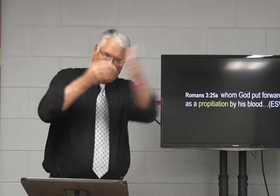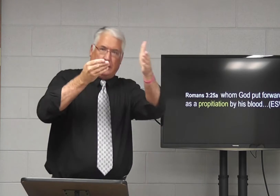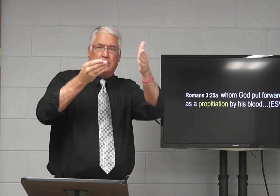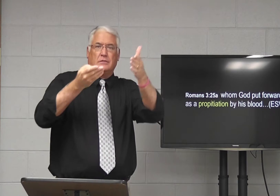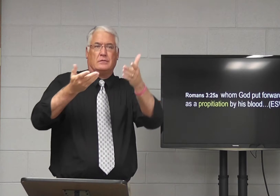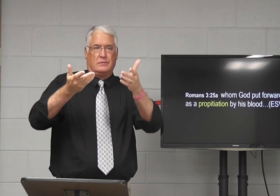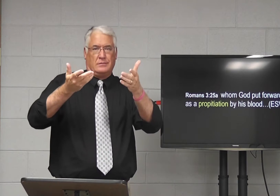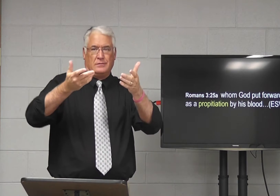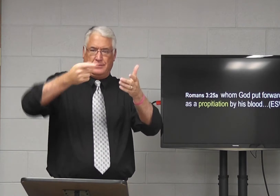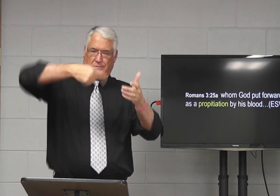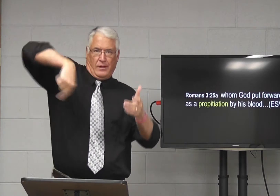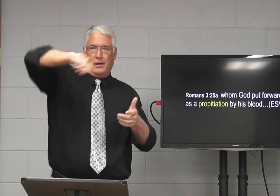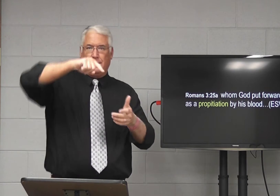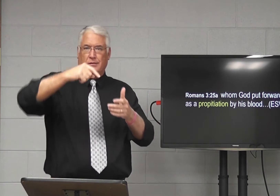It's against God.